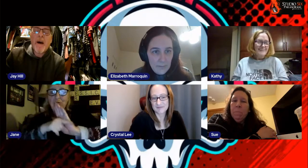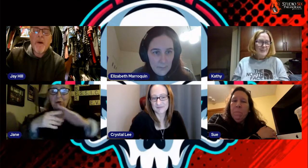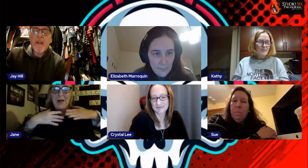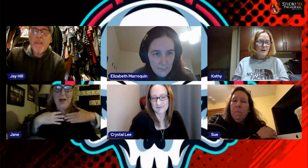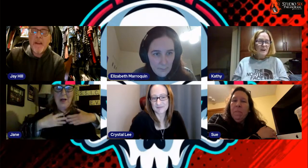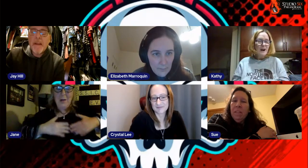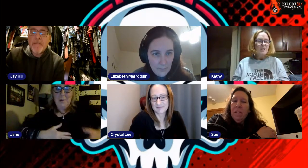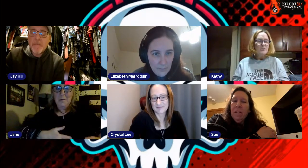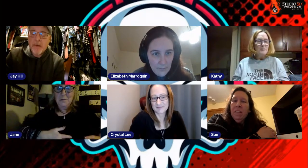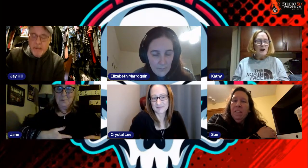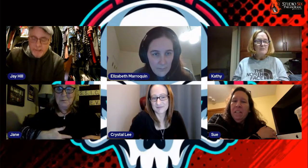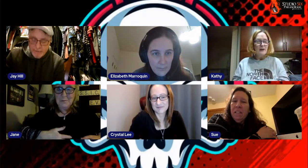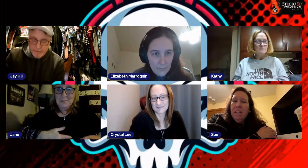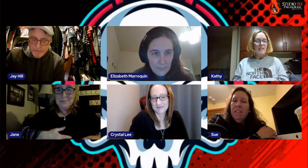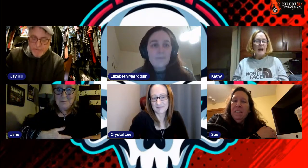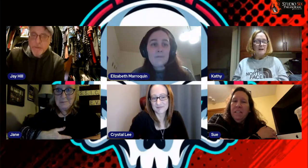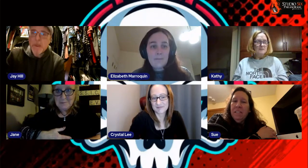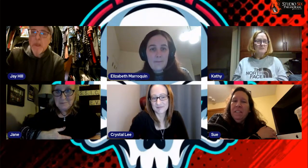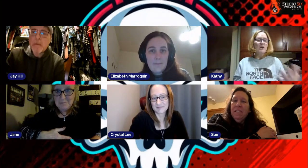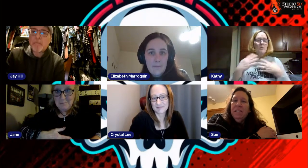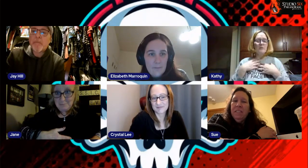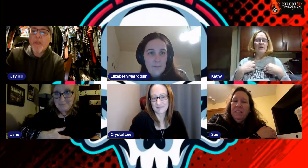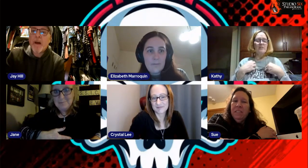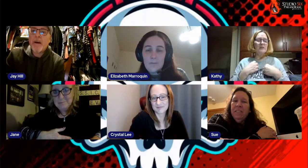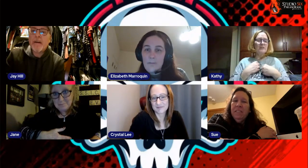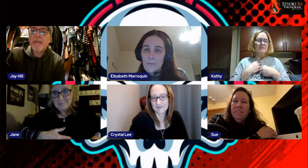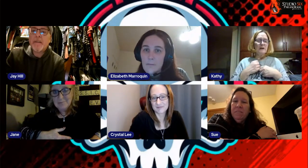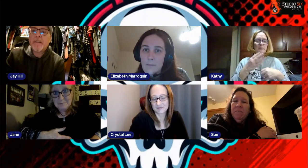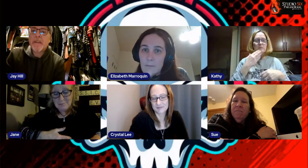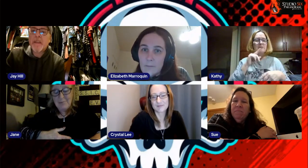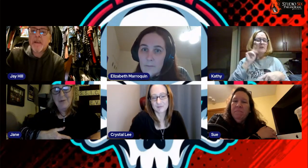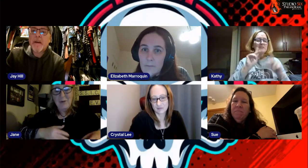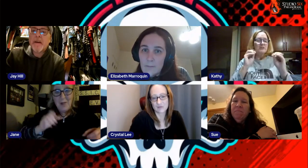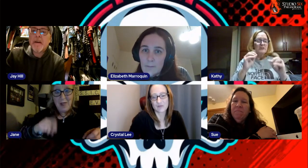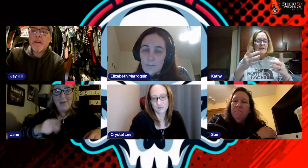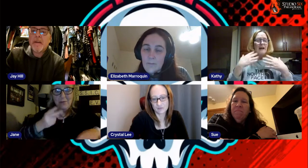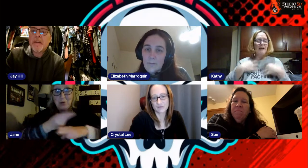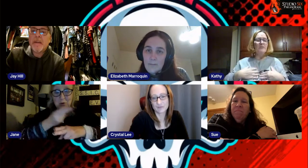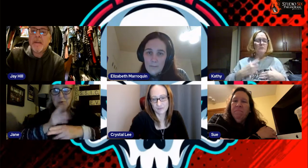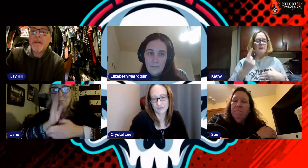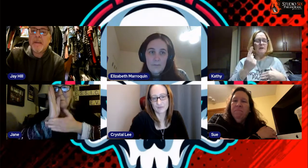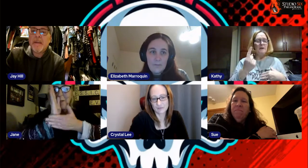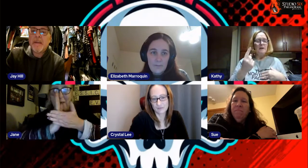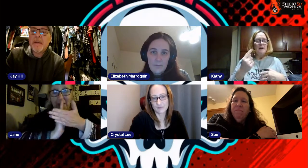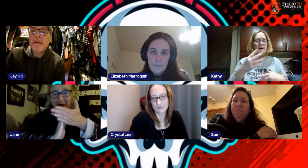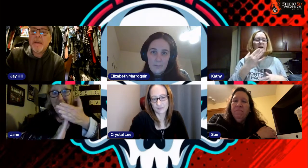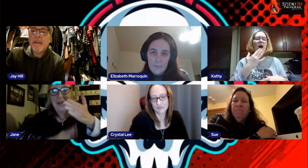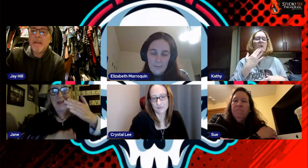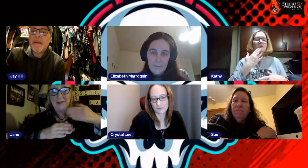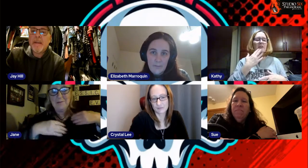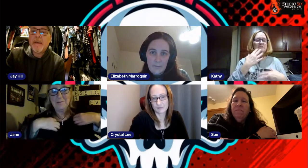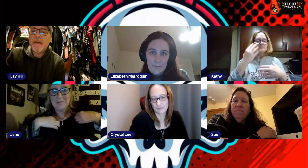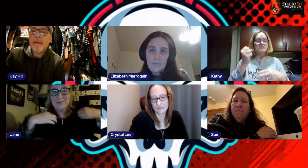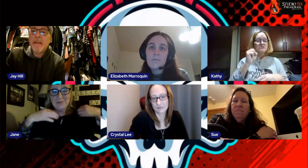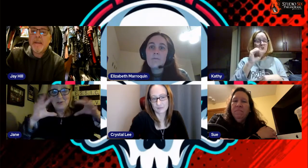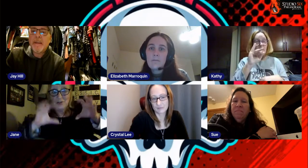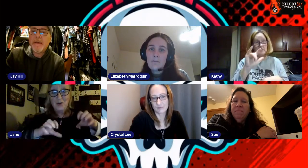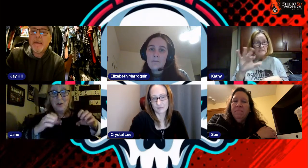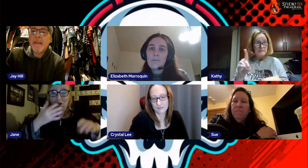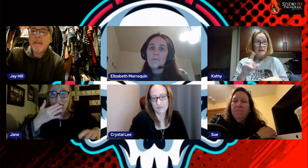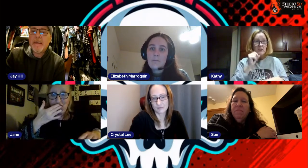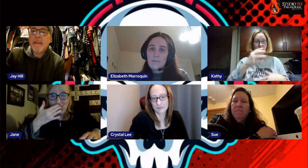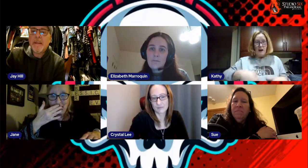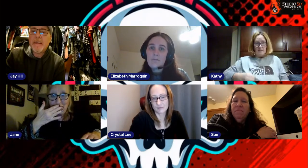Well, I want to thank everybody. So the other good thing about teaching, I have to be in a color that is